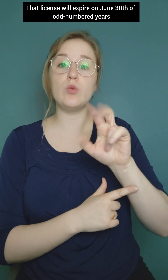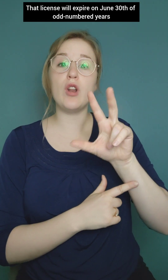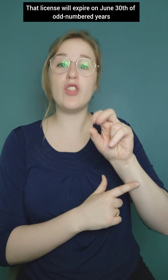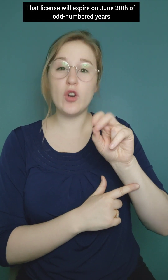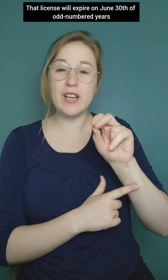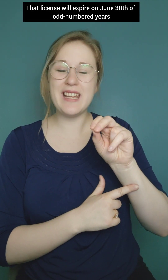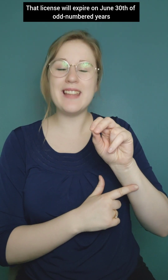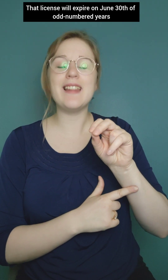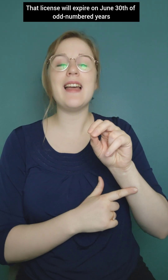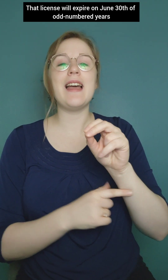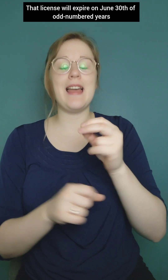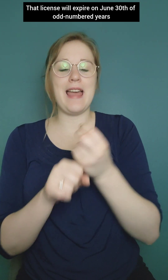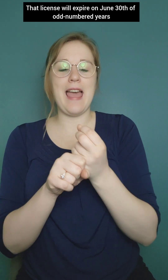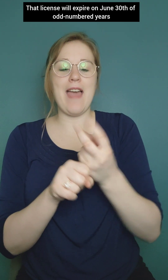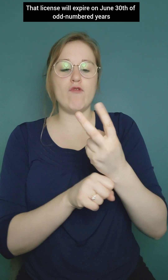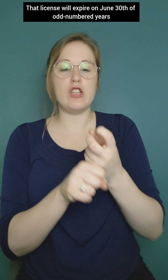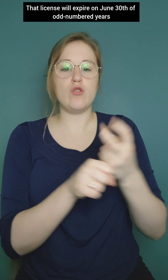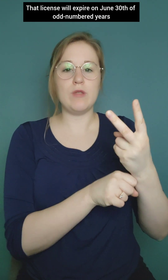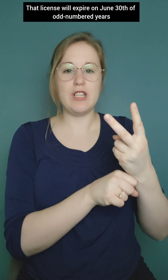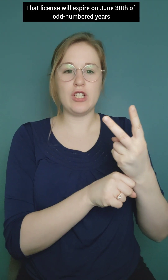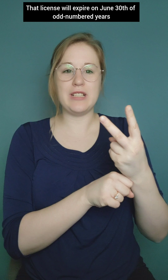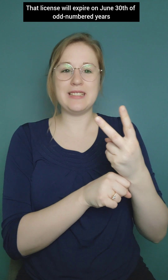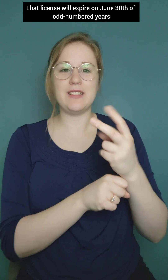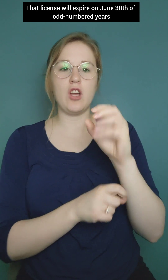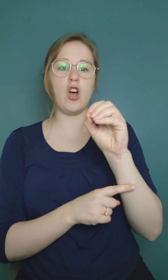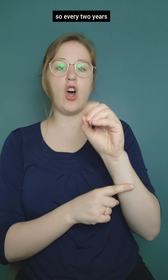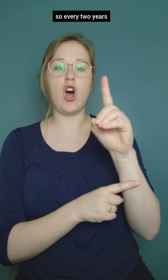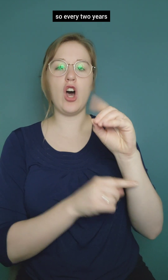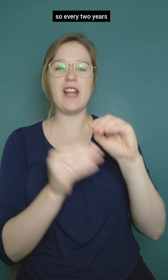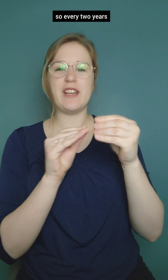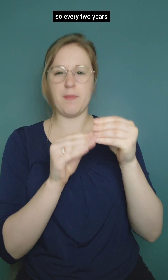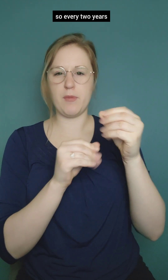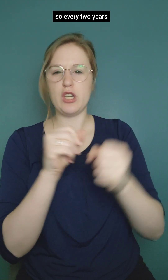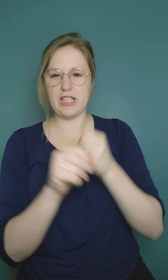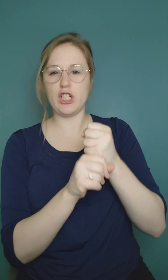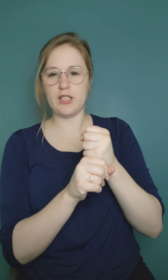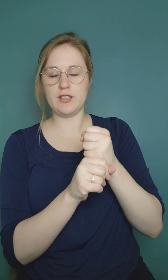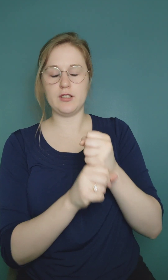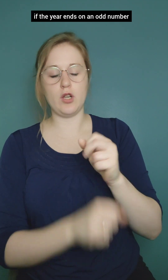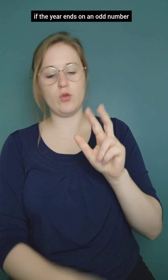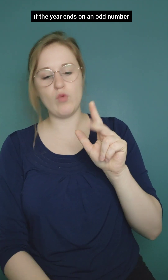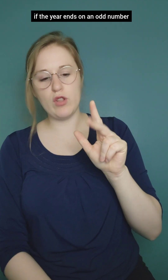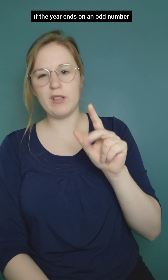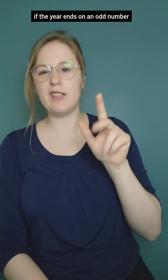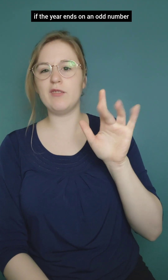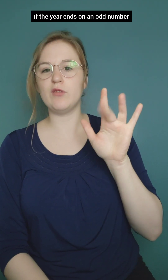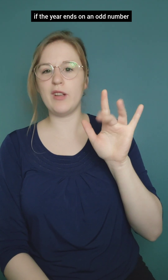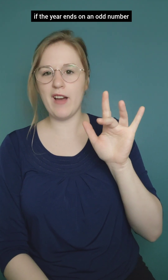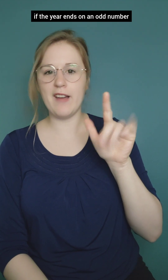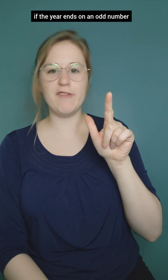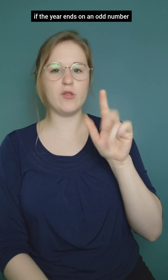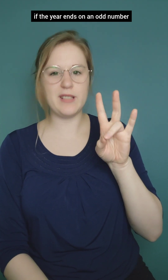June 30th of odd numbered years, so every 2 years if the year ends on an odd